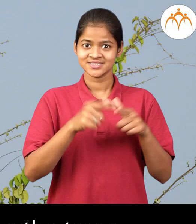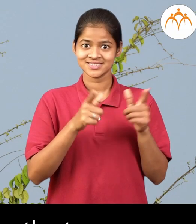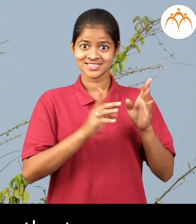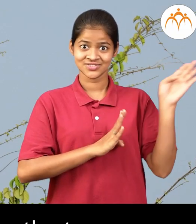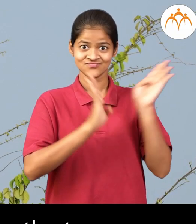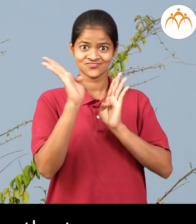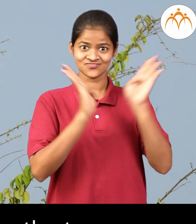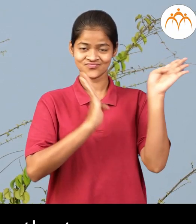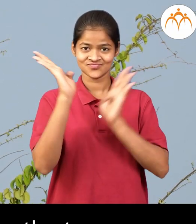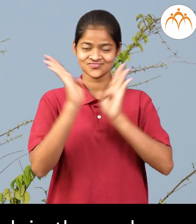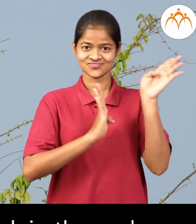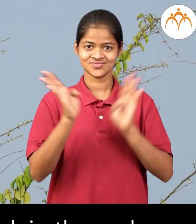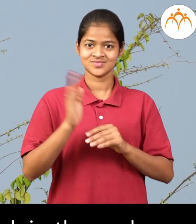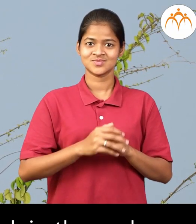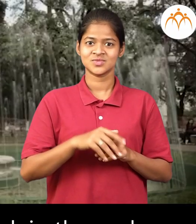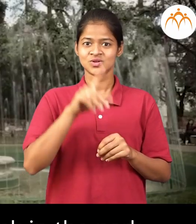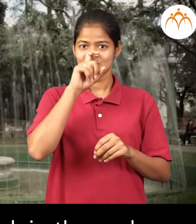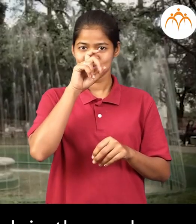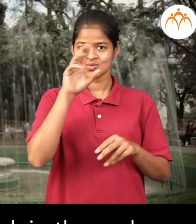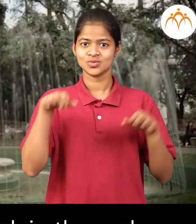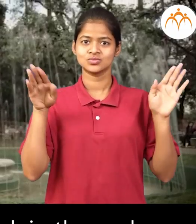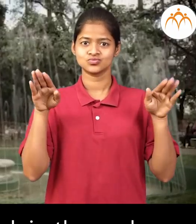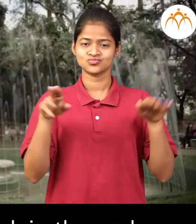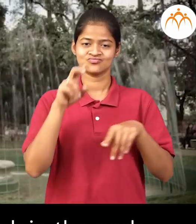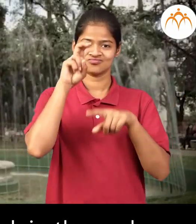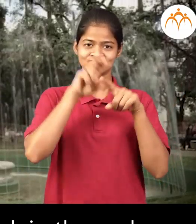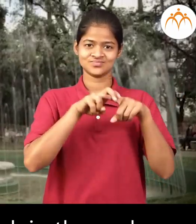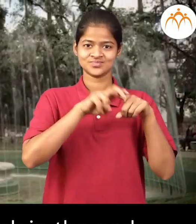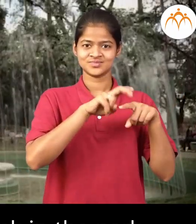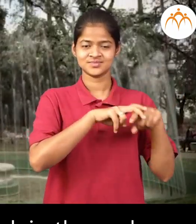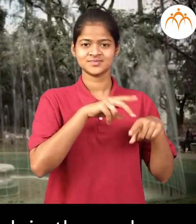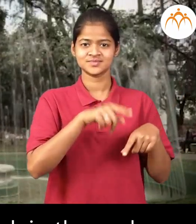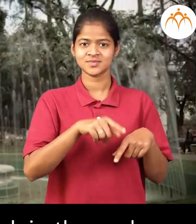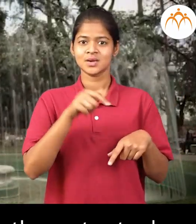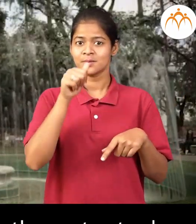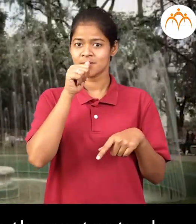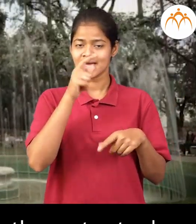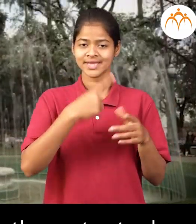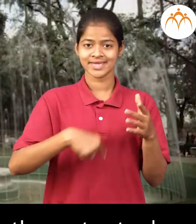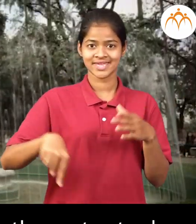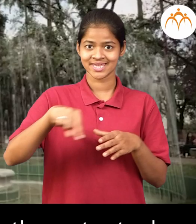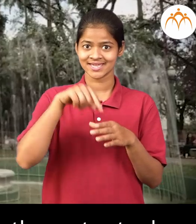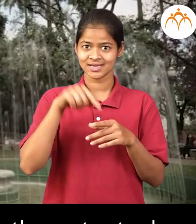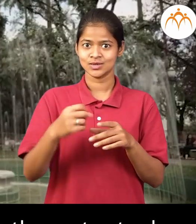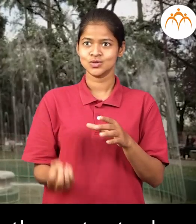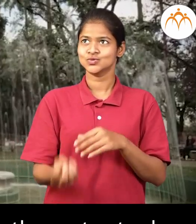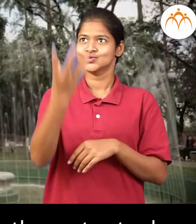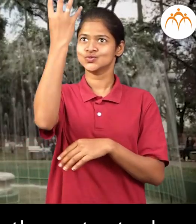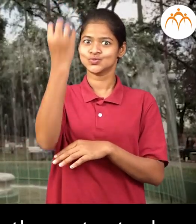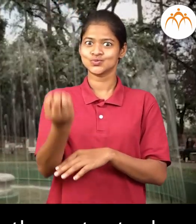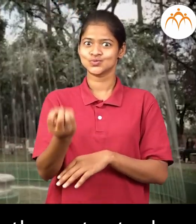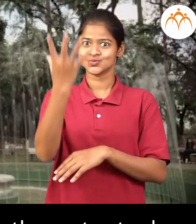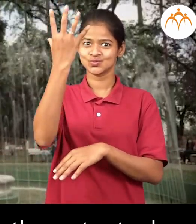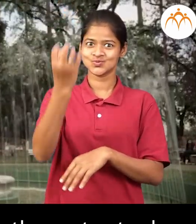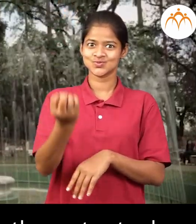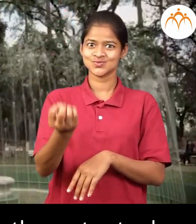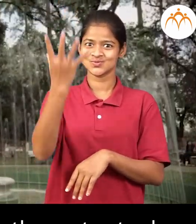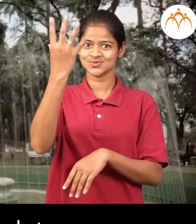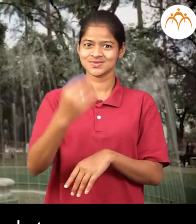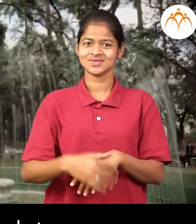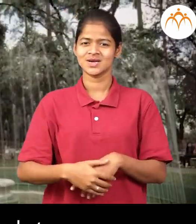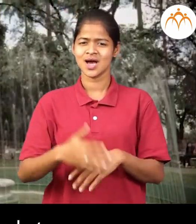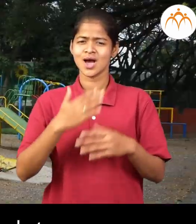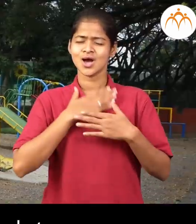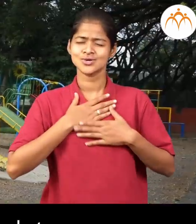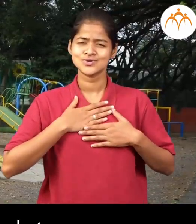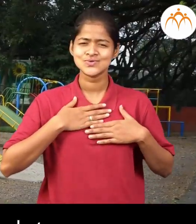birds on the trees. There was a water tank in the park. There was a fountain in the water tank.